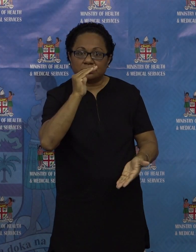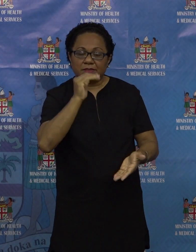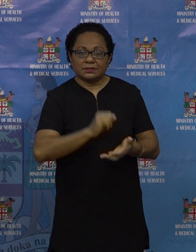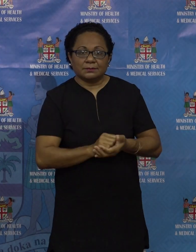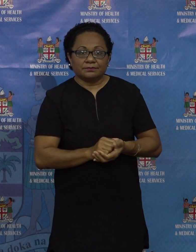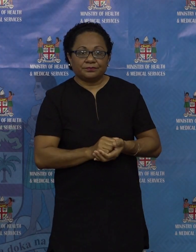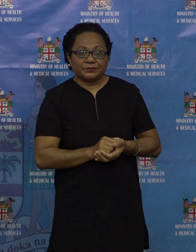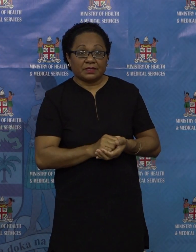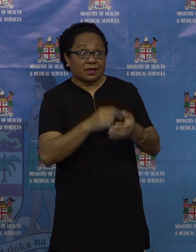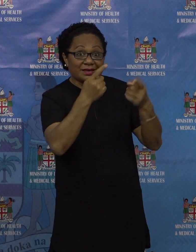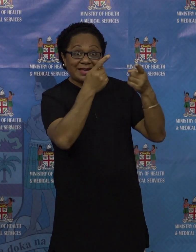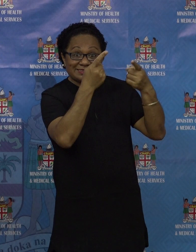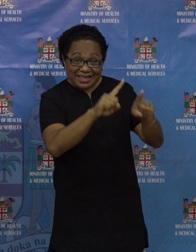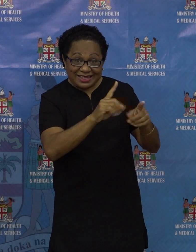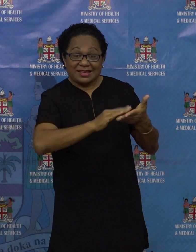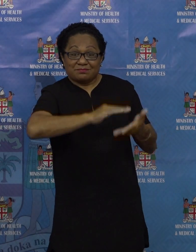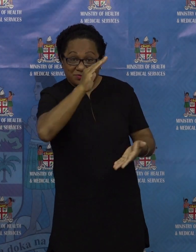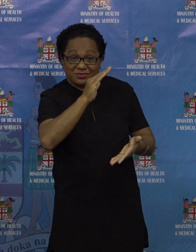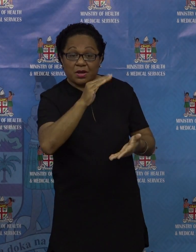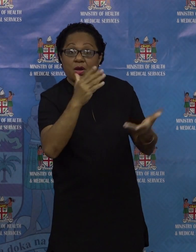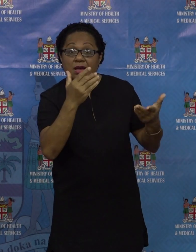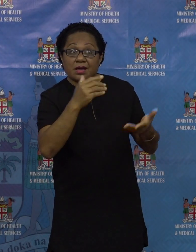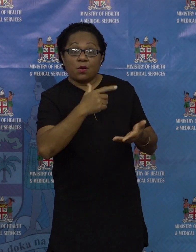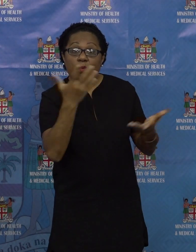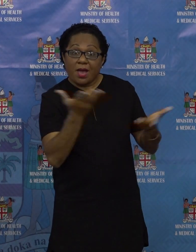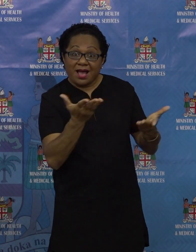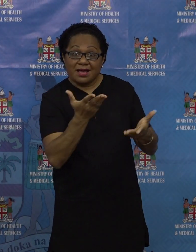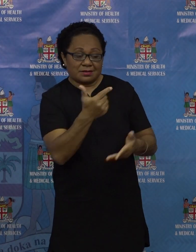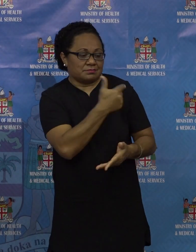areas with high unvaccinated communities.